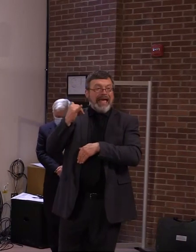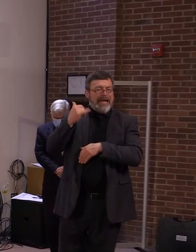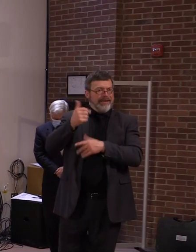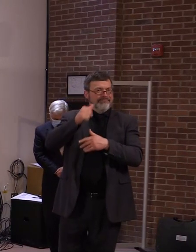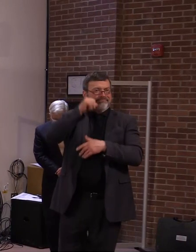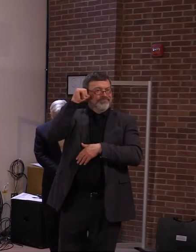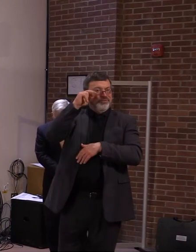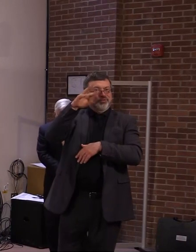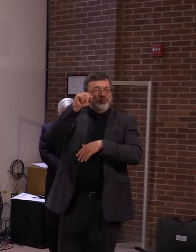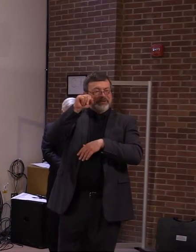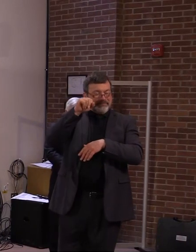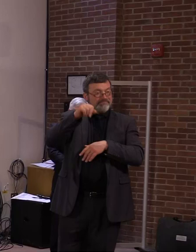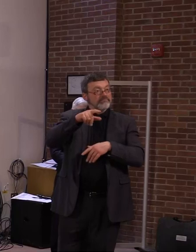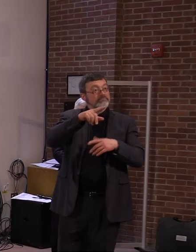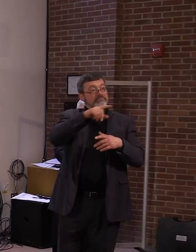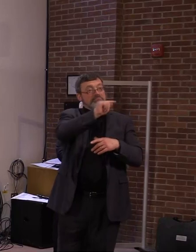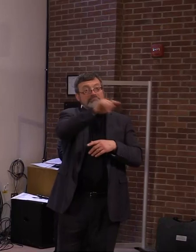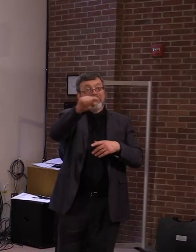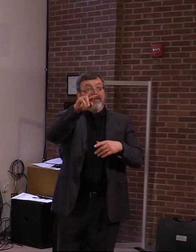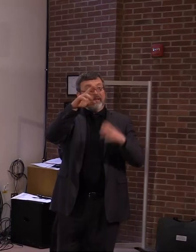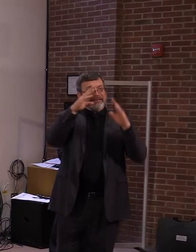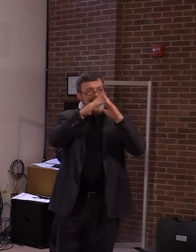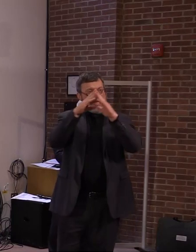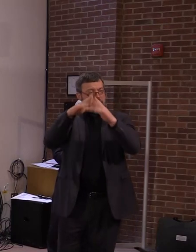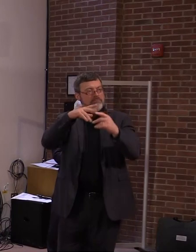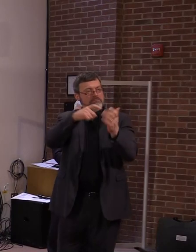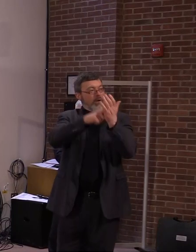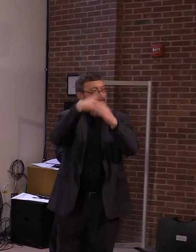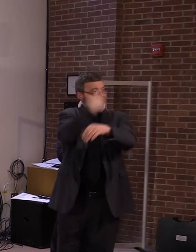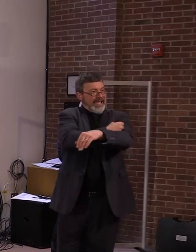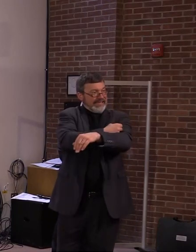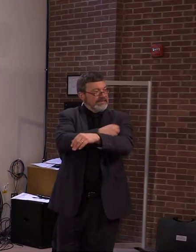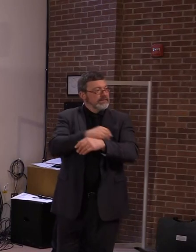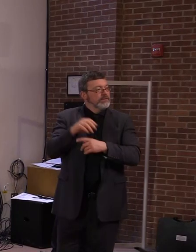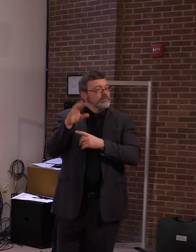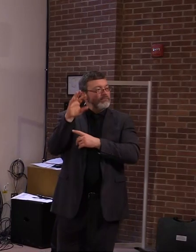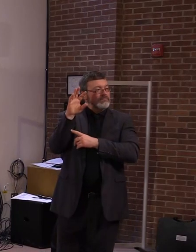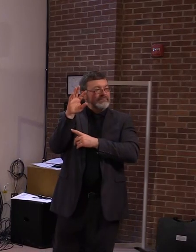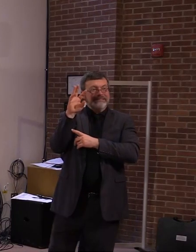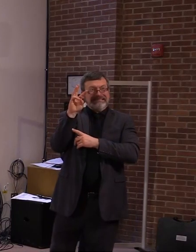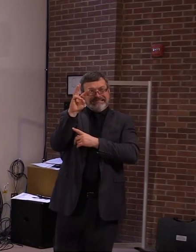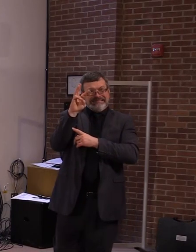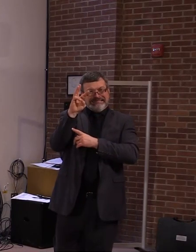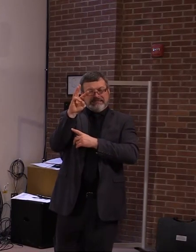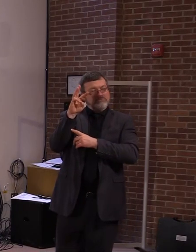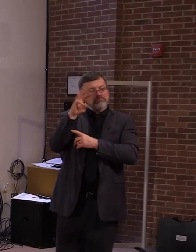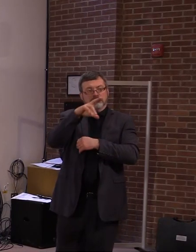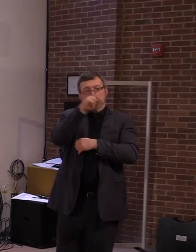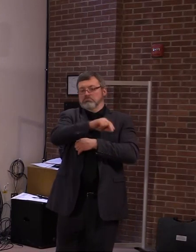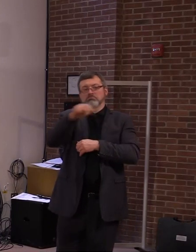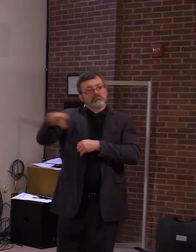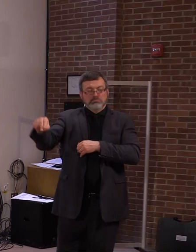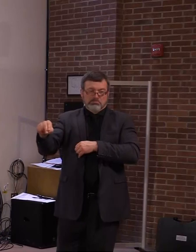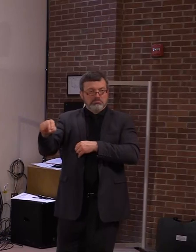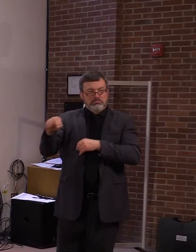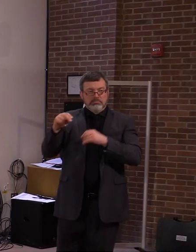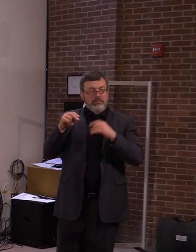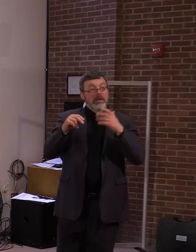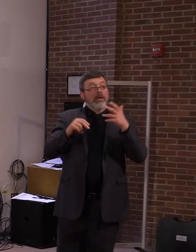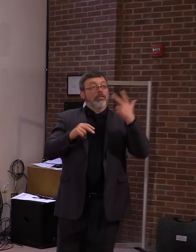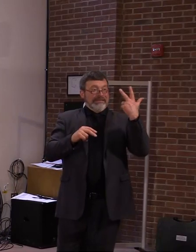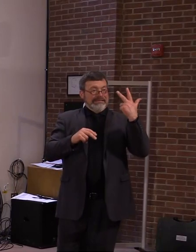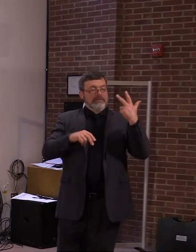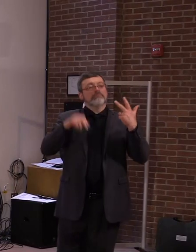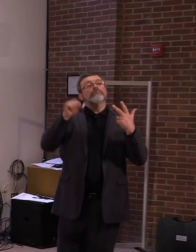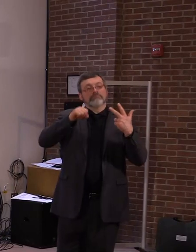Three did. What's your sense of the municipal response so far? Not surprising at this point